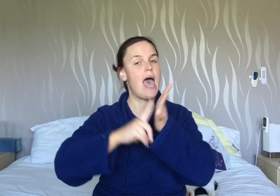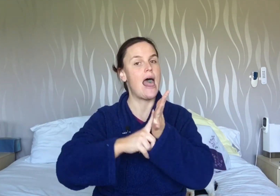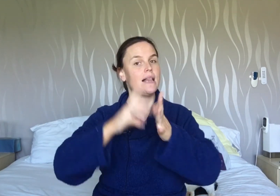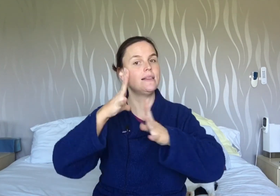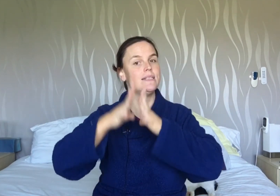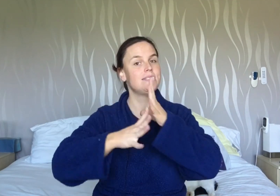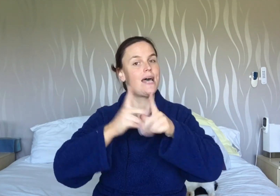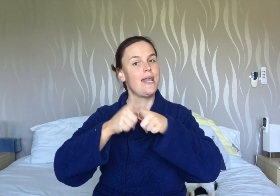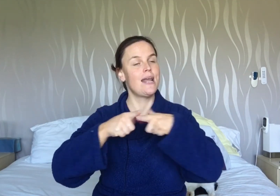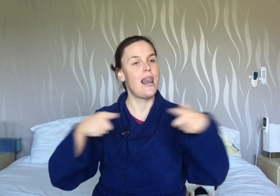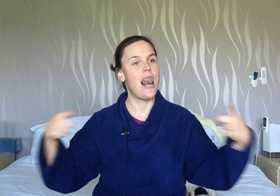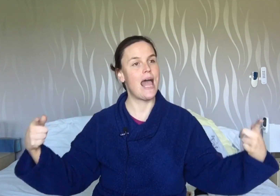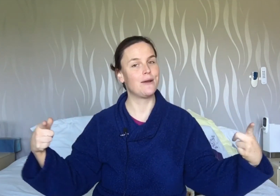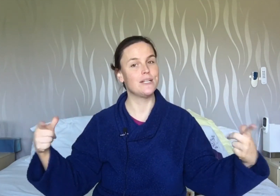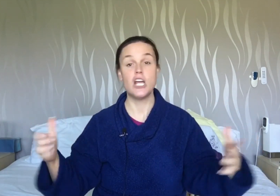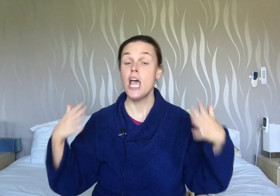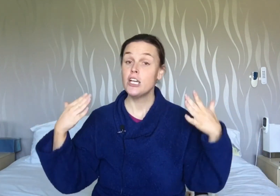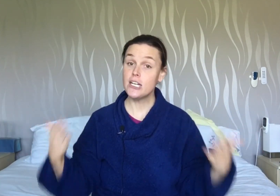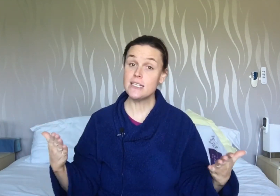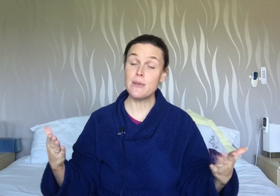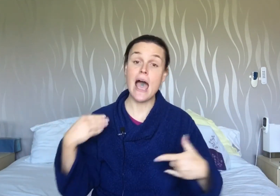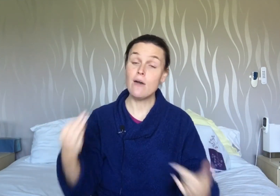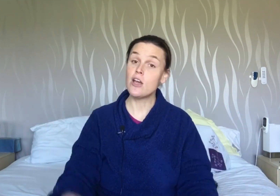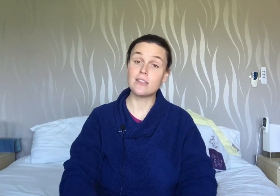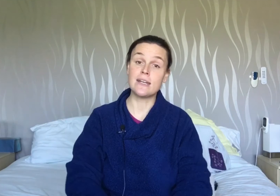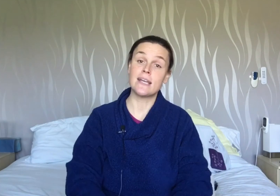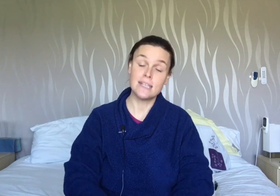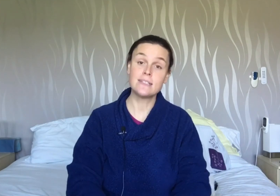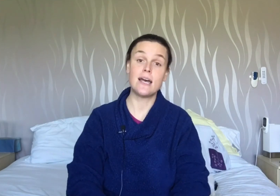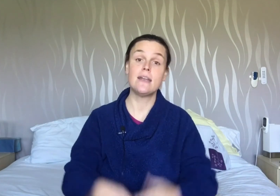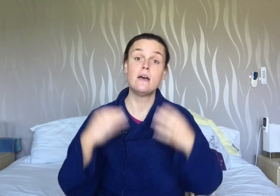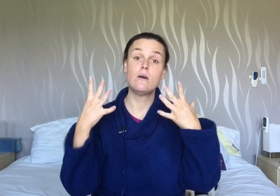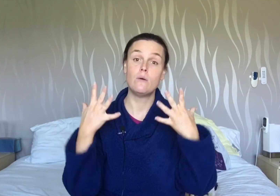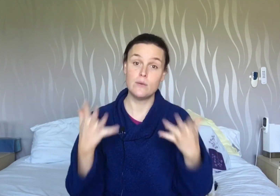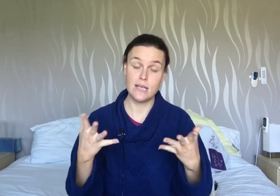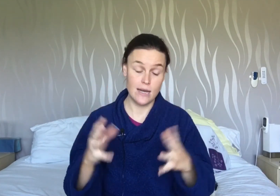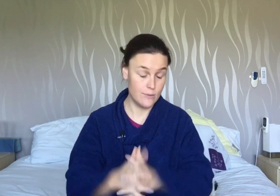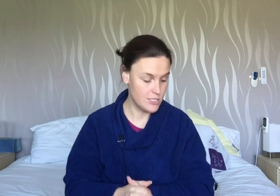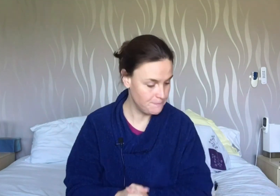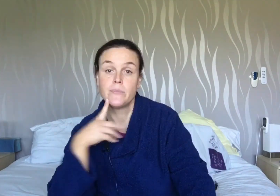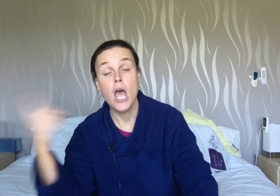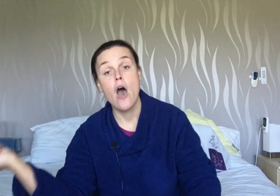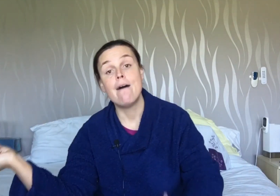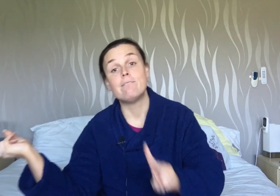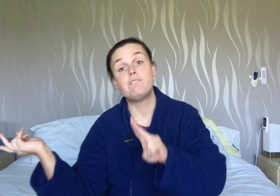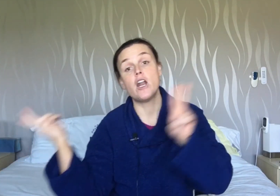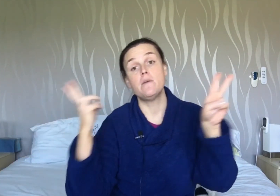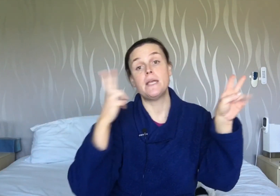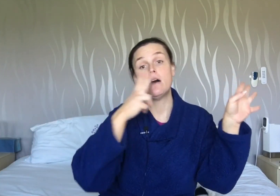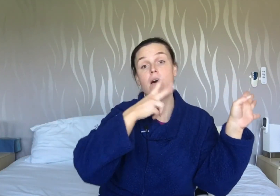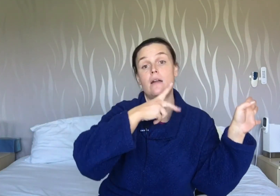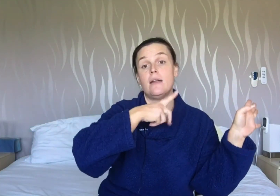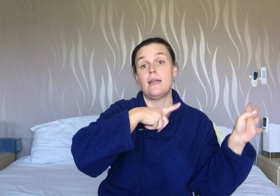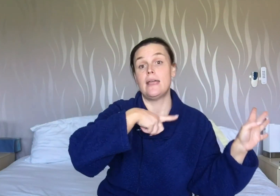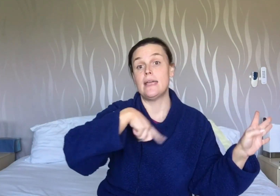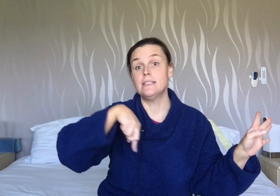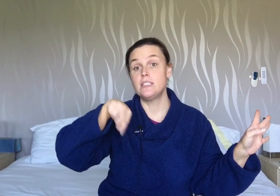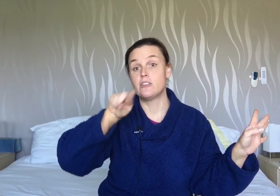BSL Sign Language. Goodness me, how on earth can I get tongue-tied with sign language? Follow me on